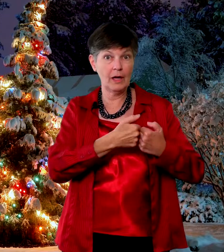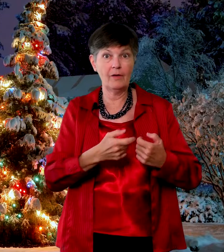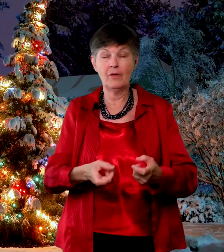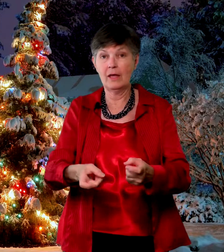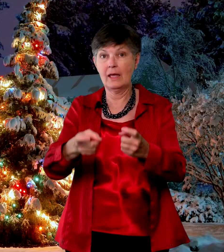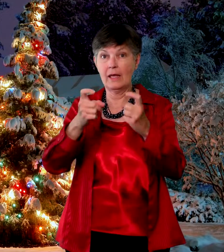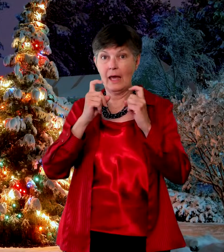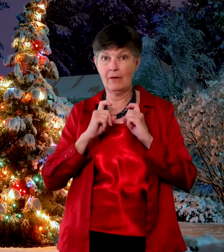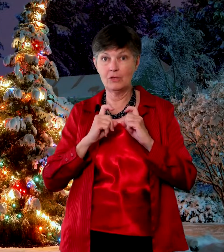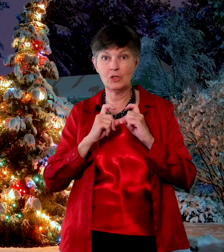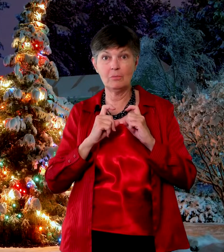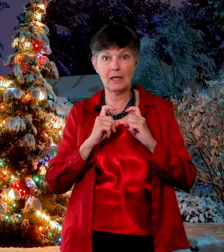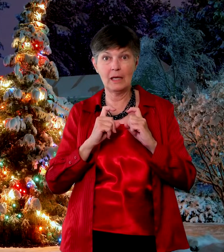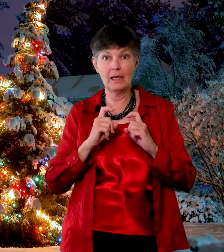love gave to me